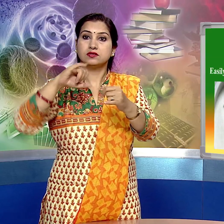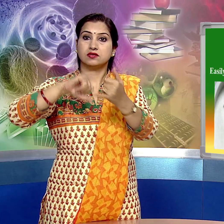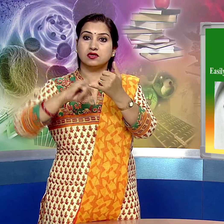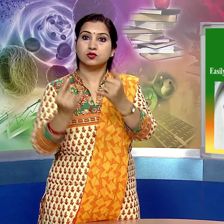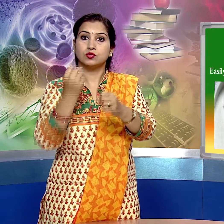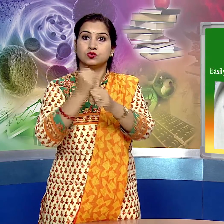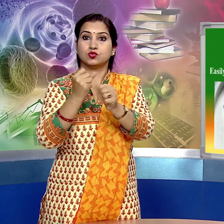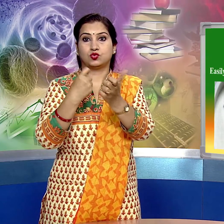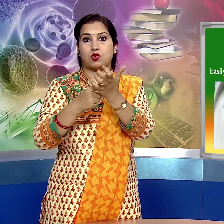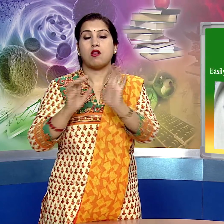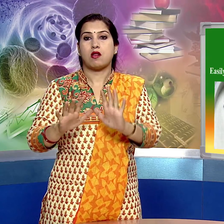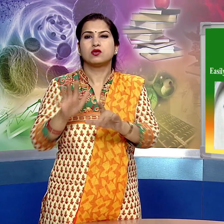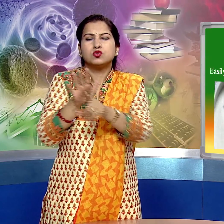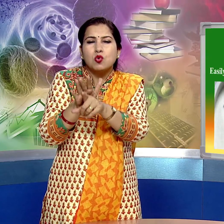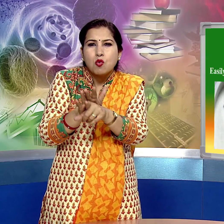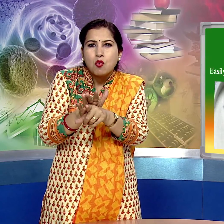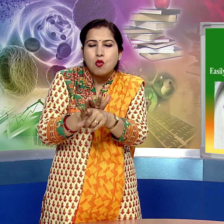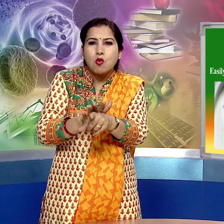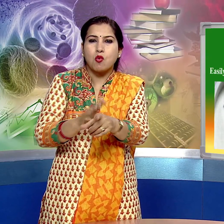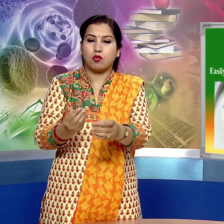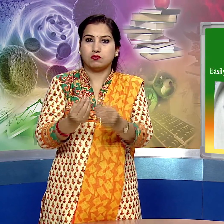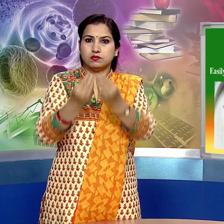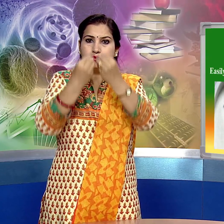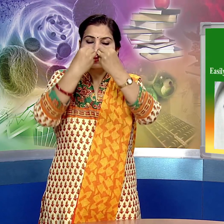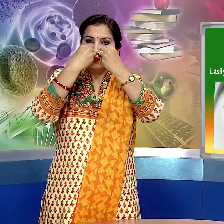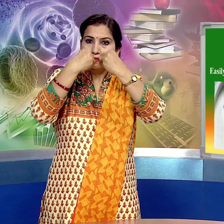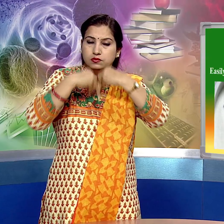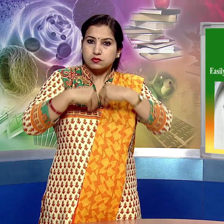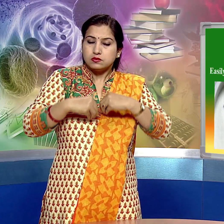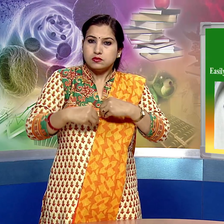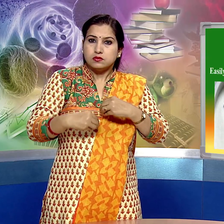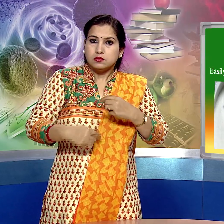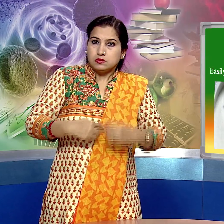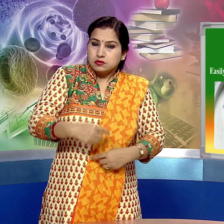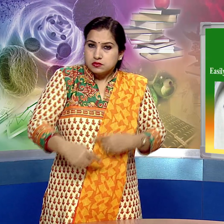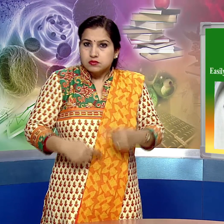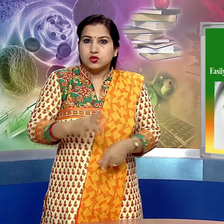It is slow to digest, so release energy steadily.